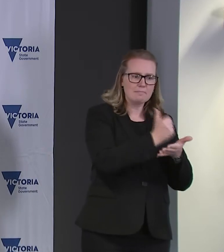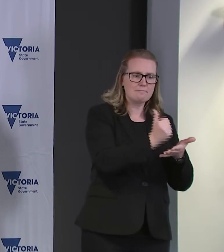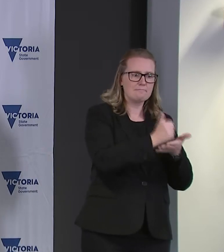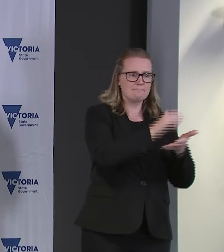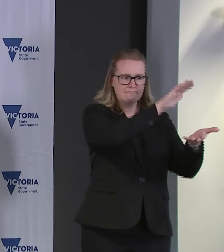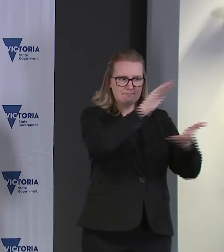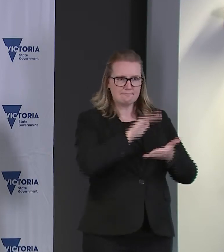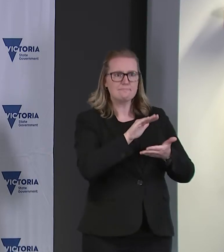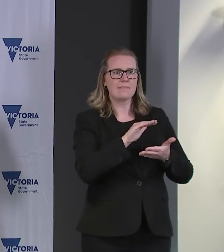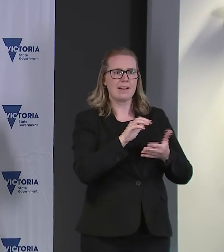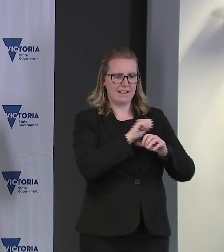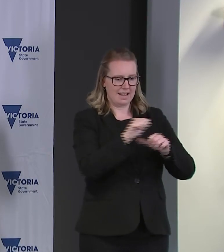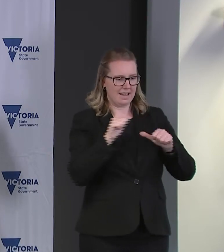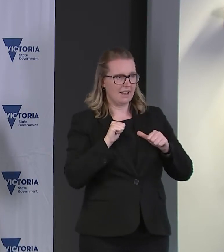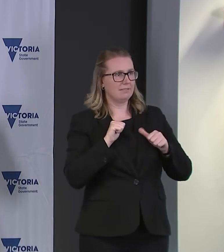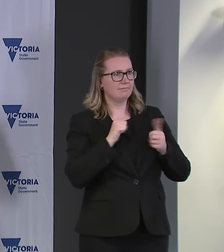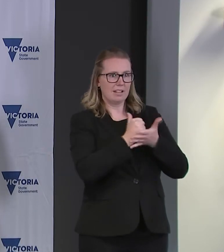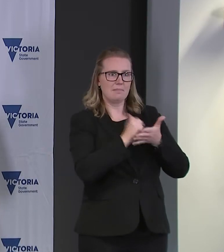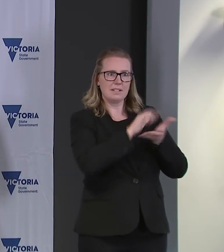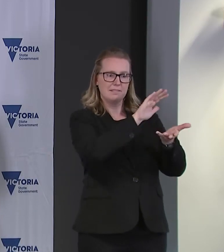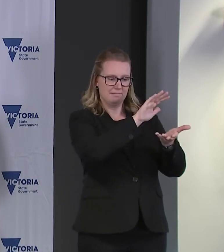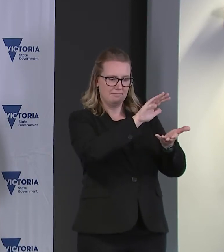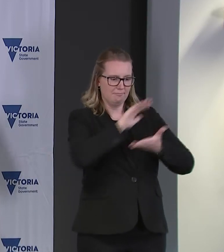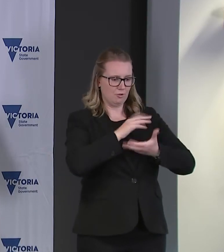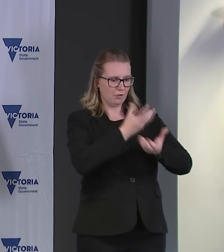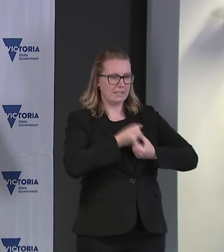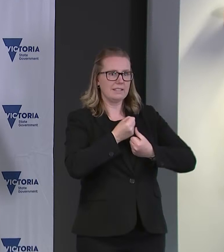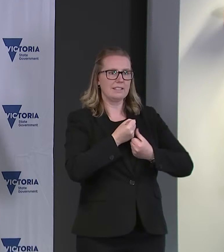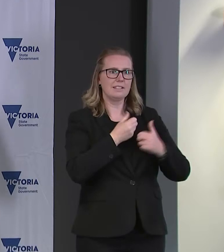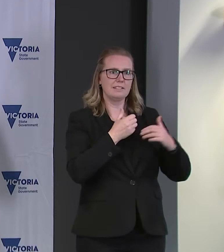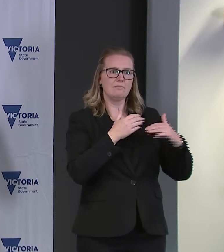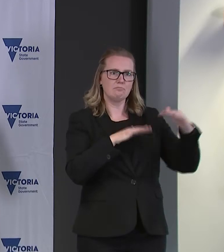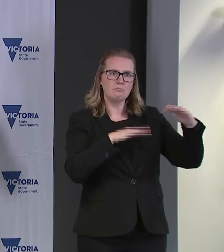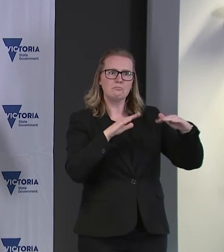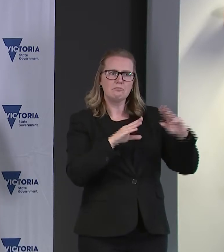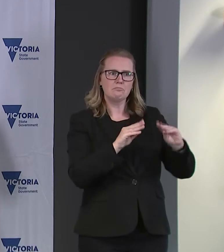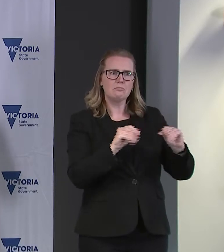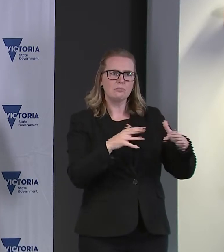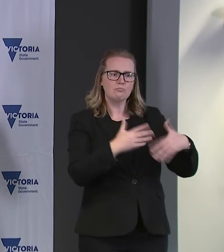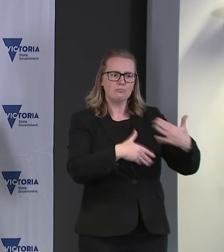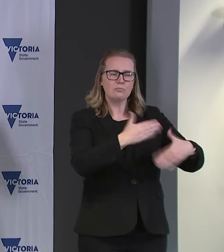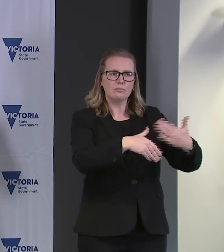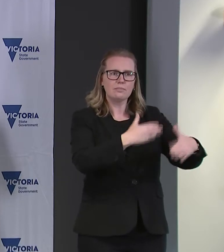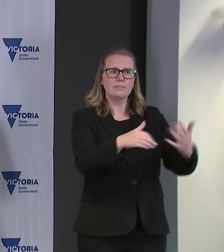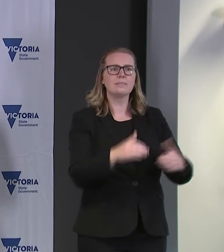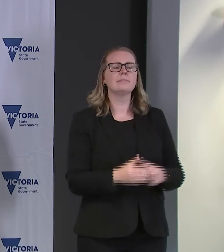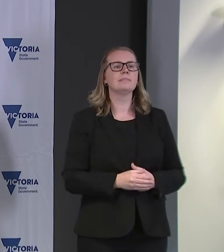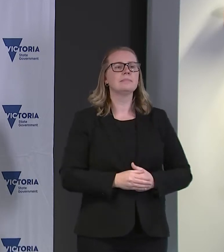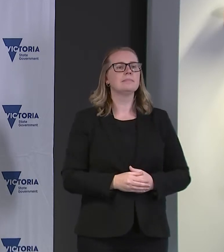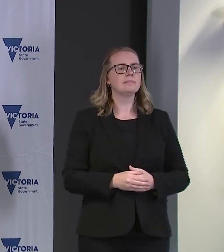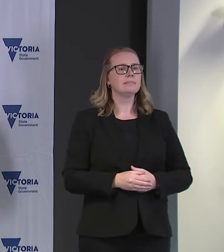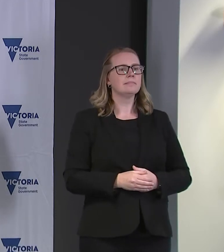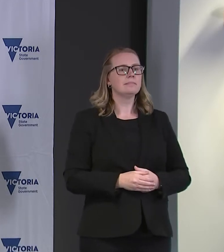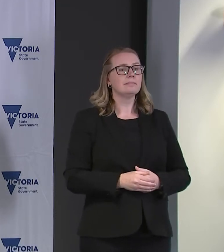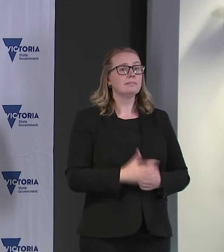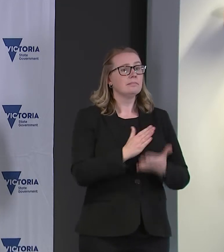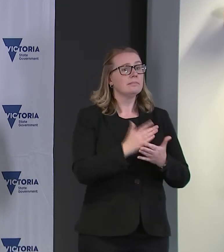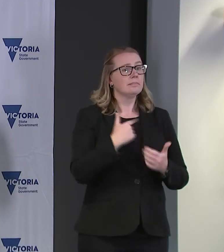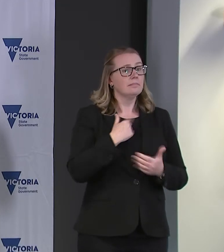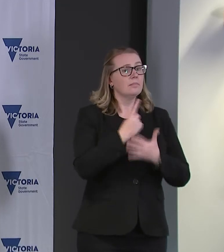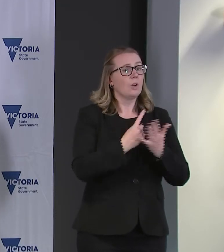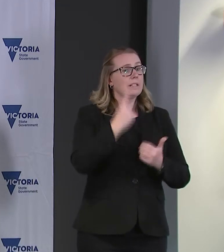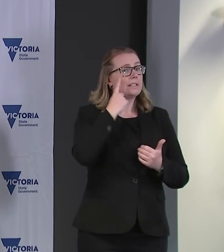figures showing what's arrived when, they're capable of being resolved. And I've seen nothing but an